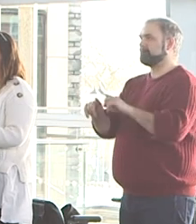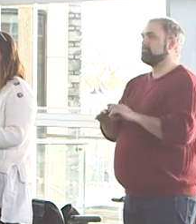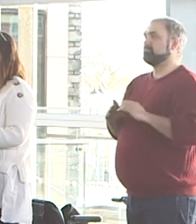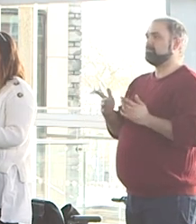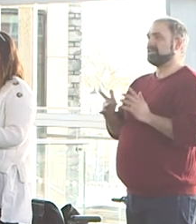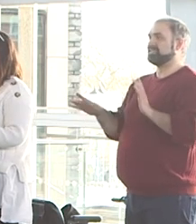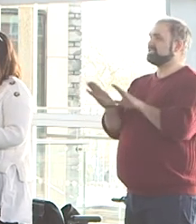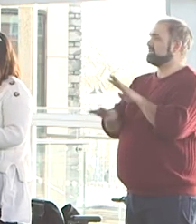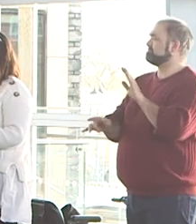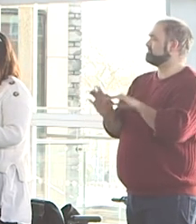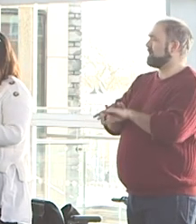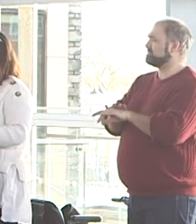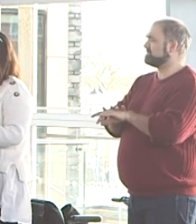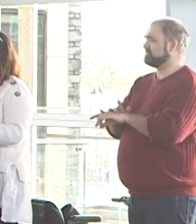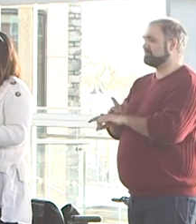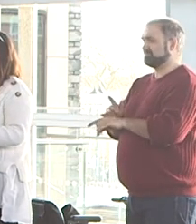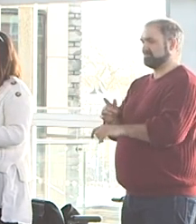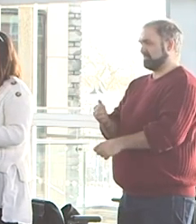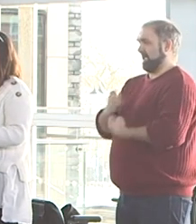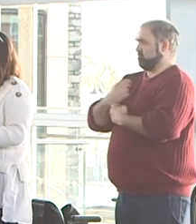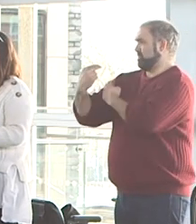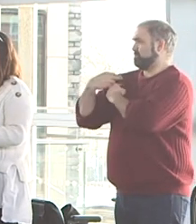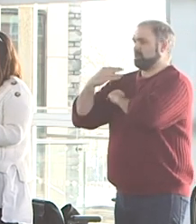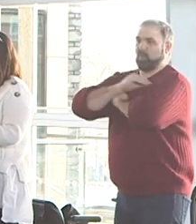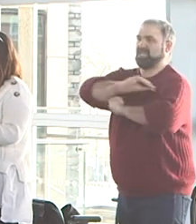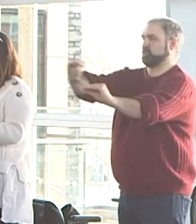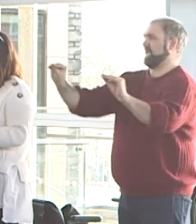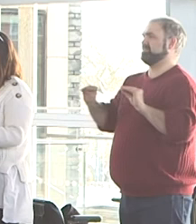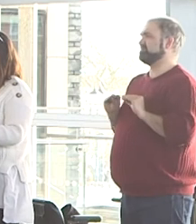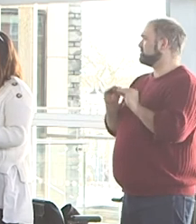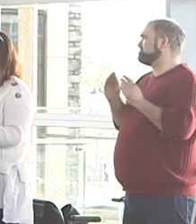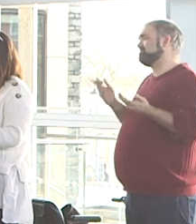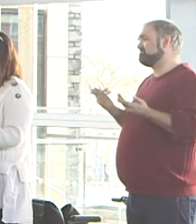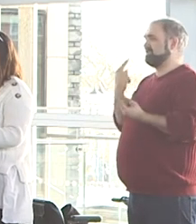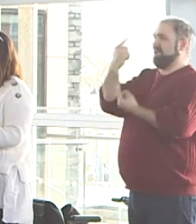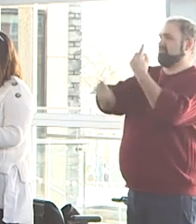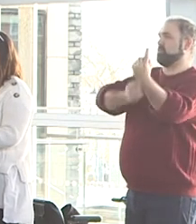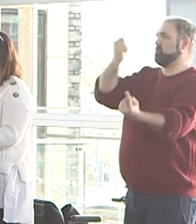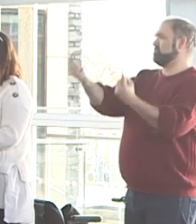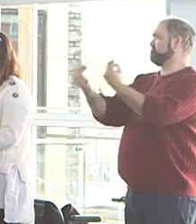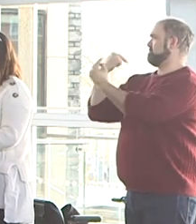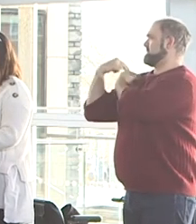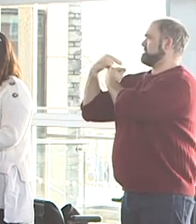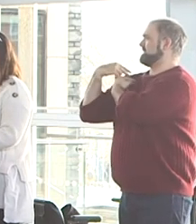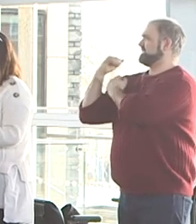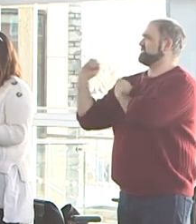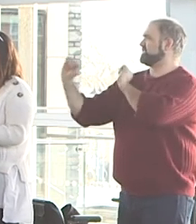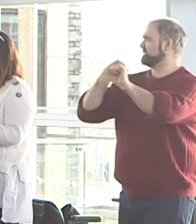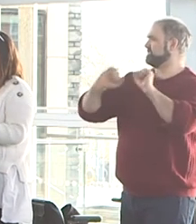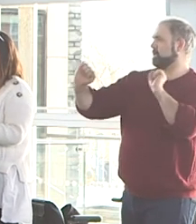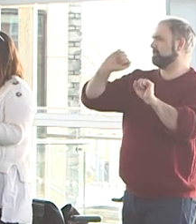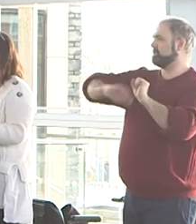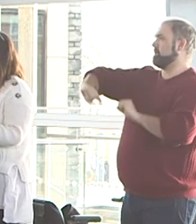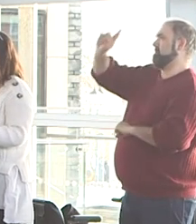same time, it's not up to us to educate everyone. It's everyone's responsibility to acknowledge